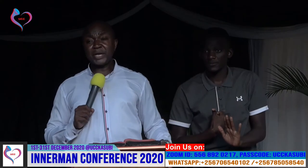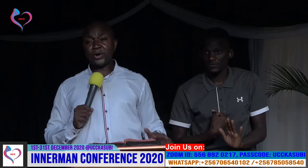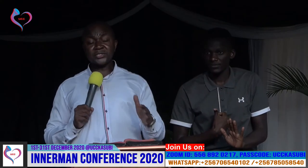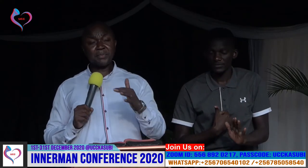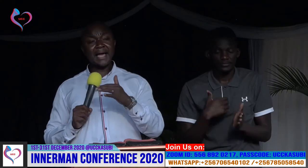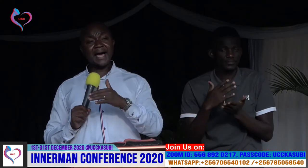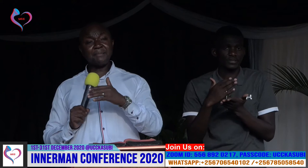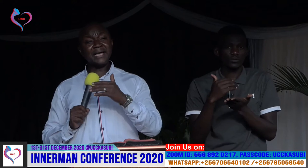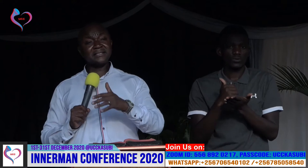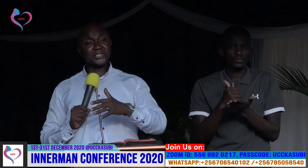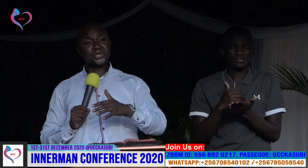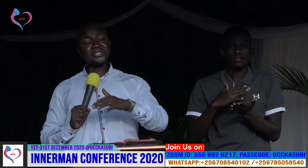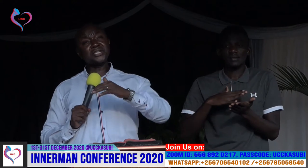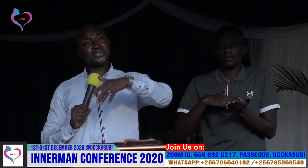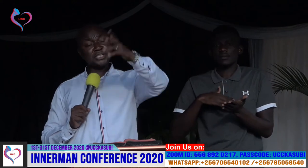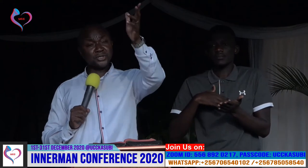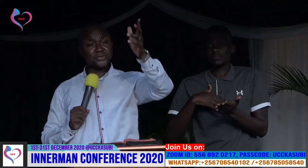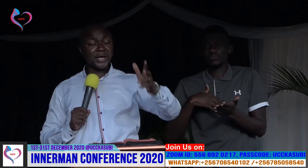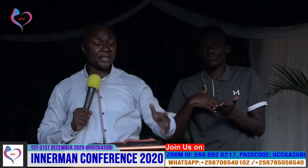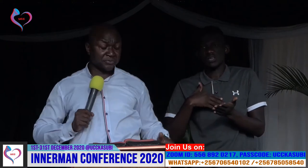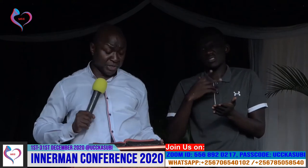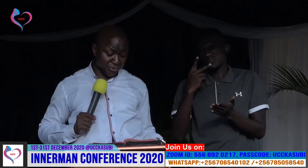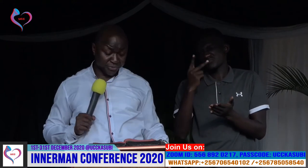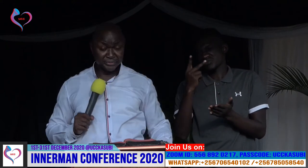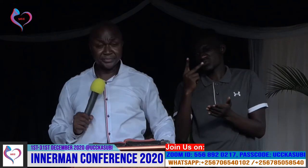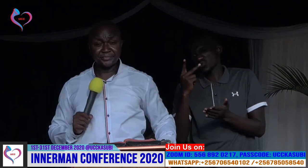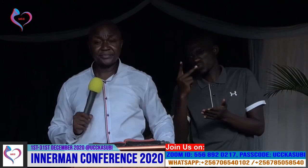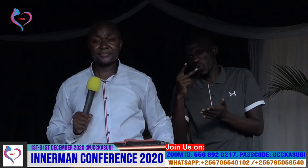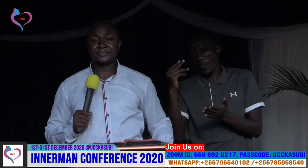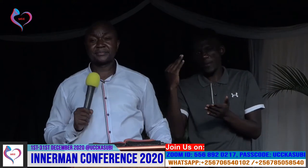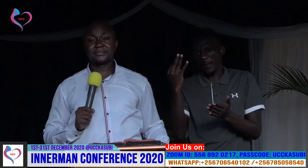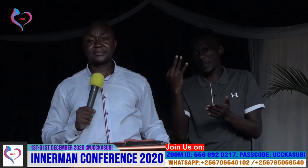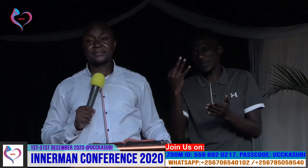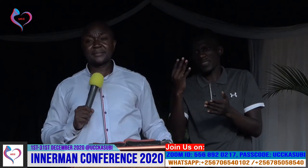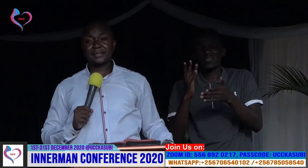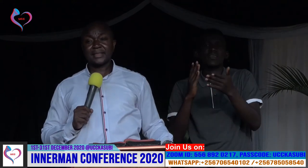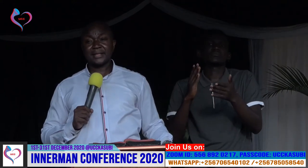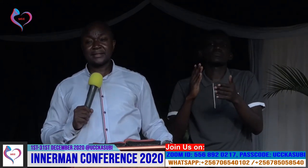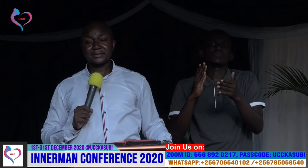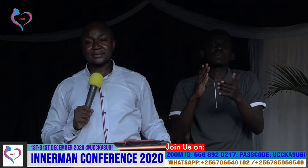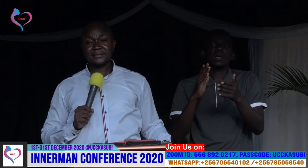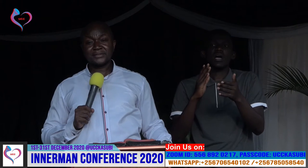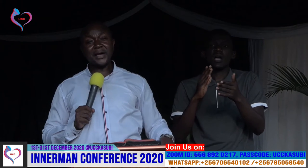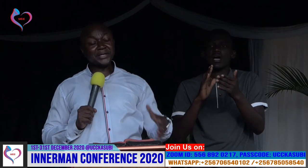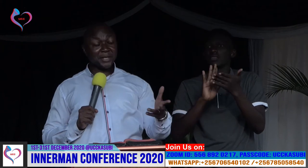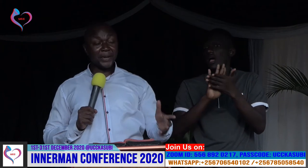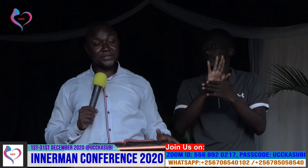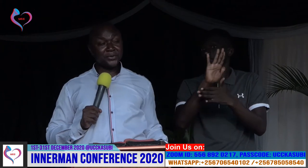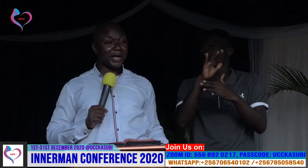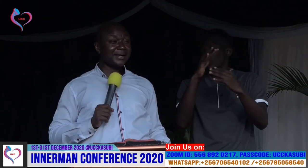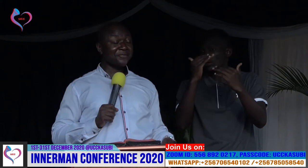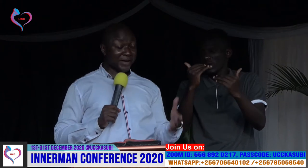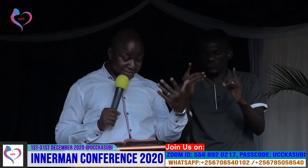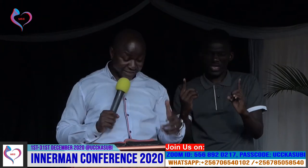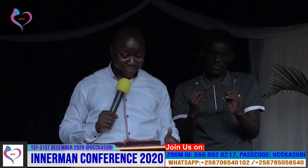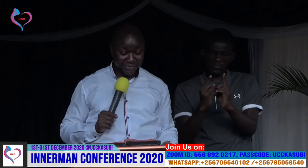Because my sessions, the two sessions, were in the afternoon. So I went to the person